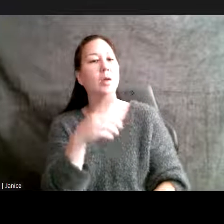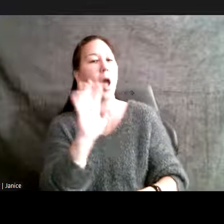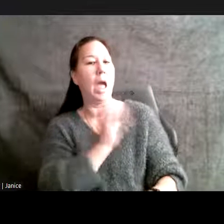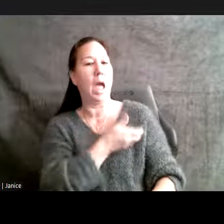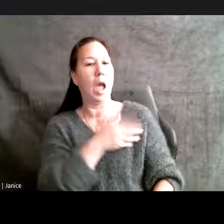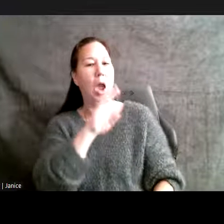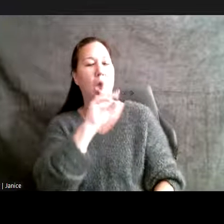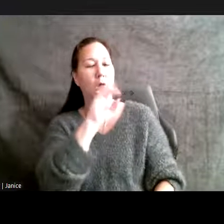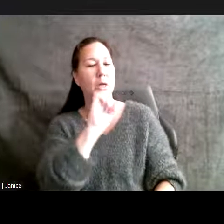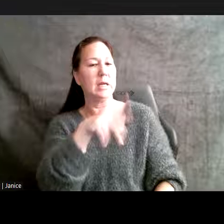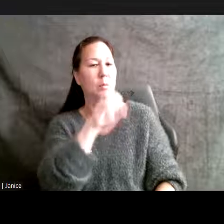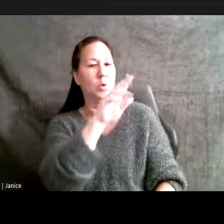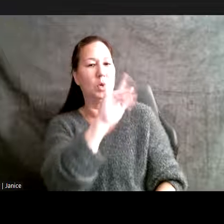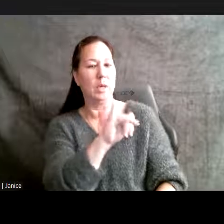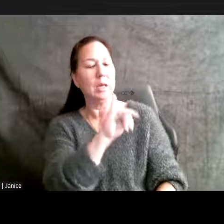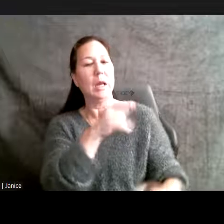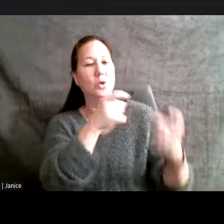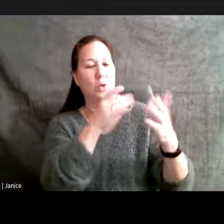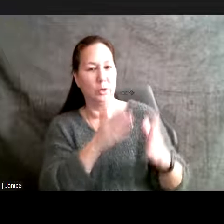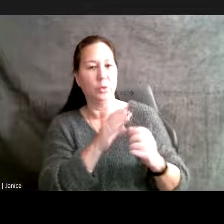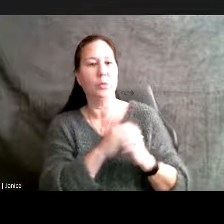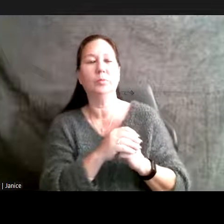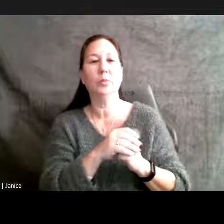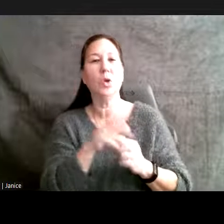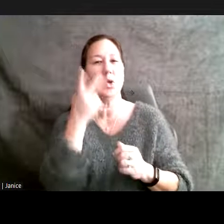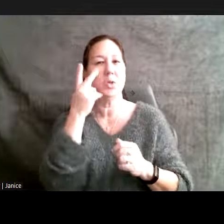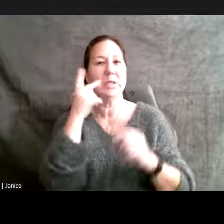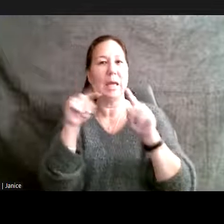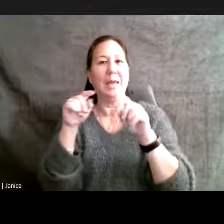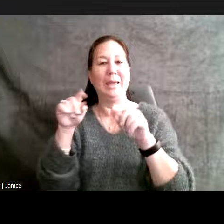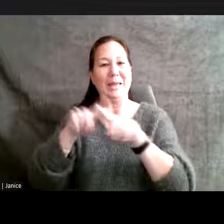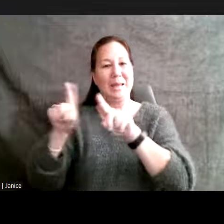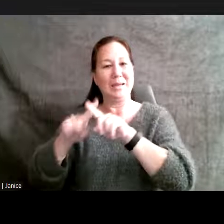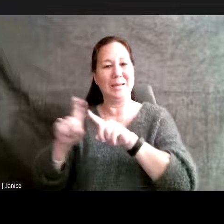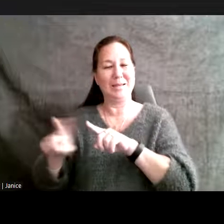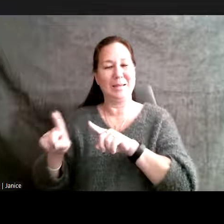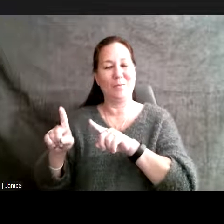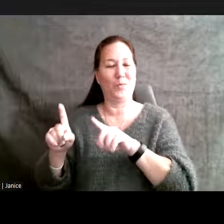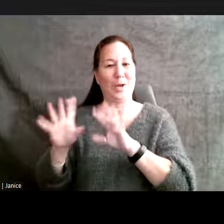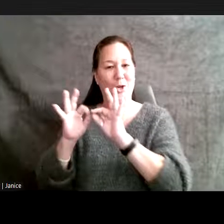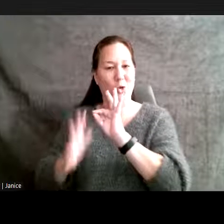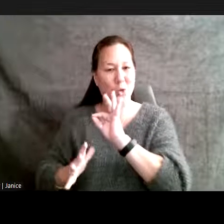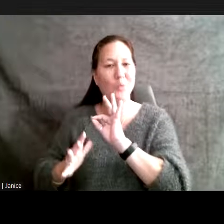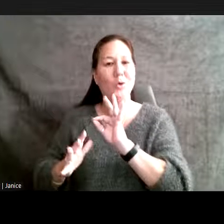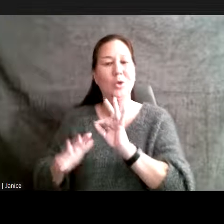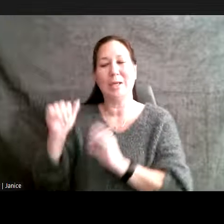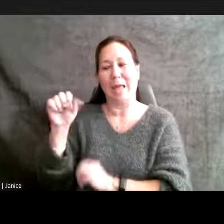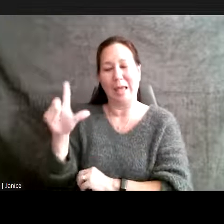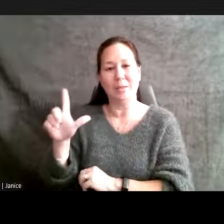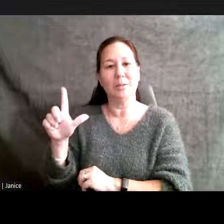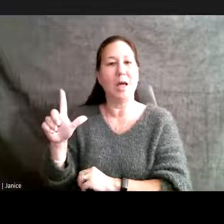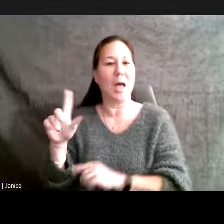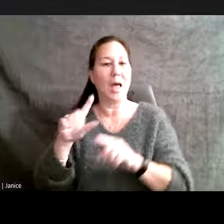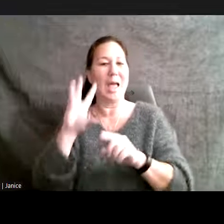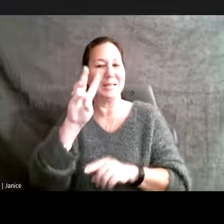also see on the screen the interpreters in 6 spoken languages and American Sign Language. We